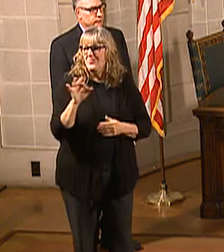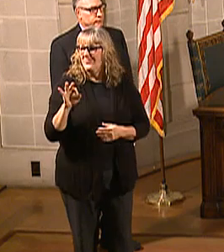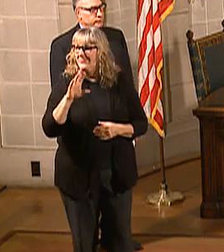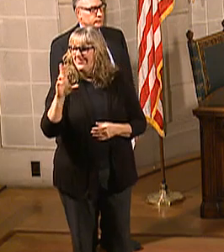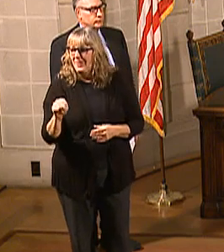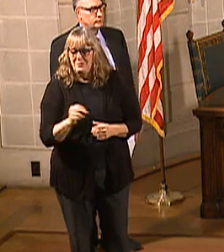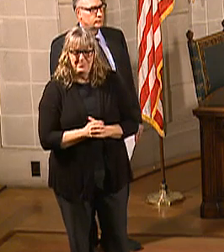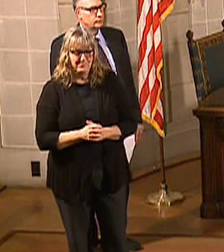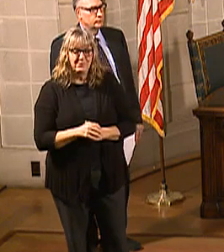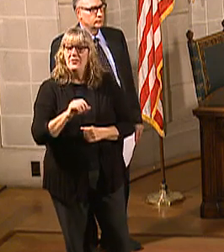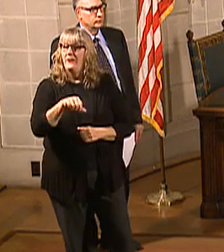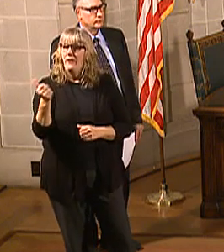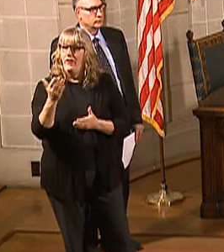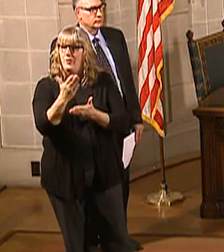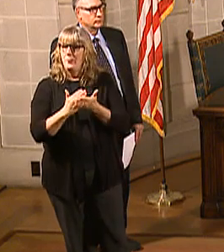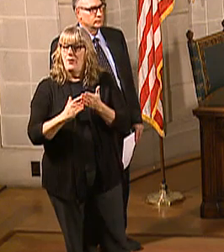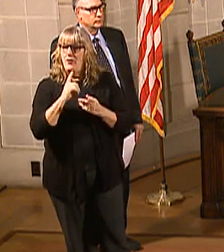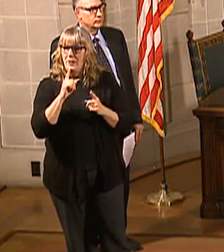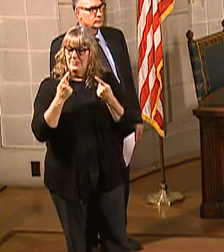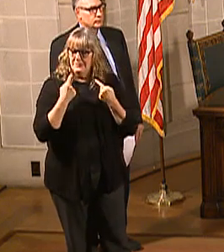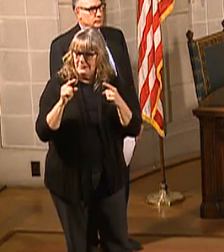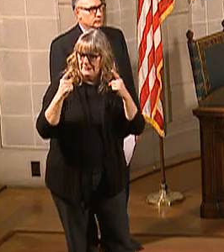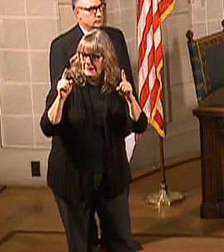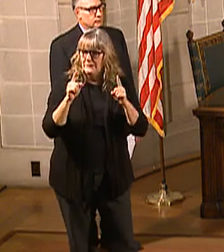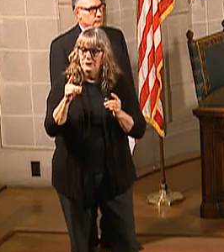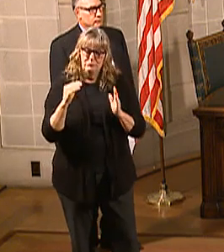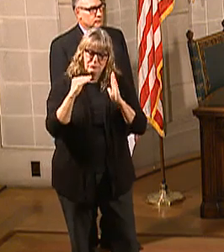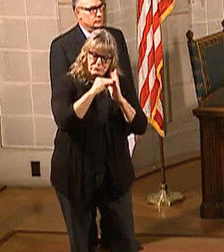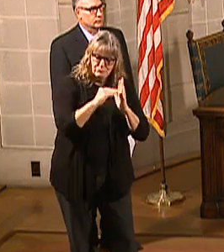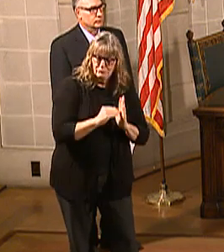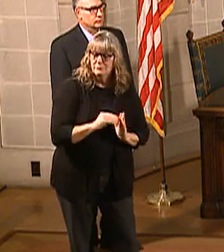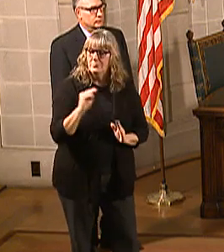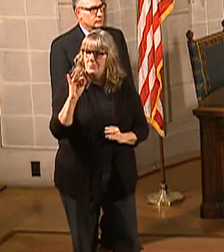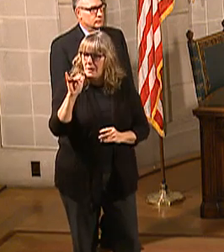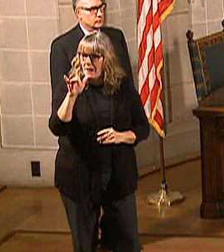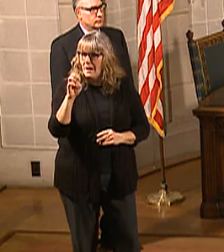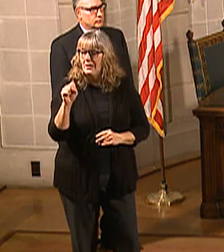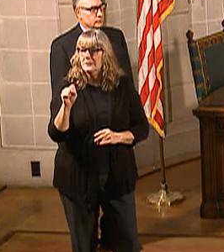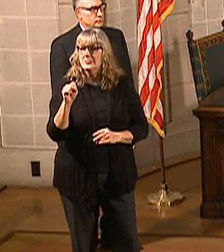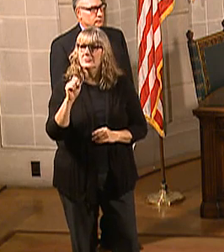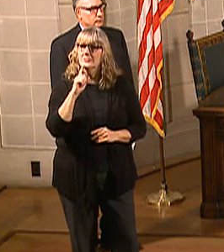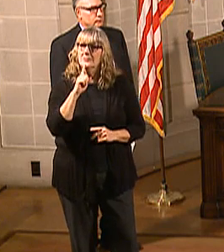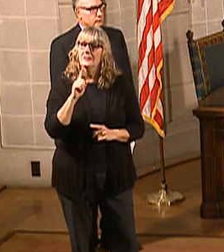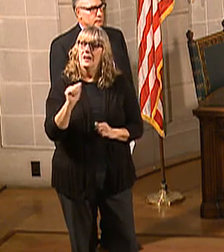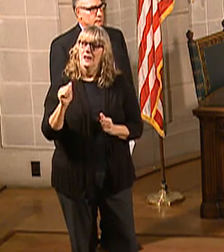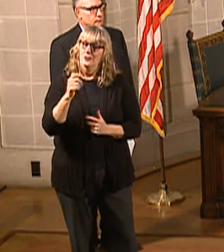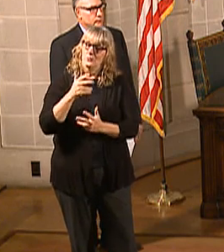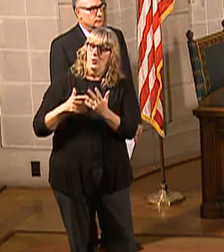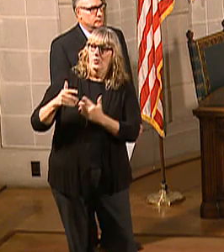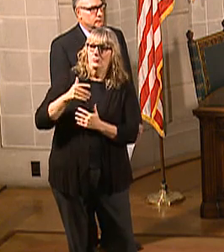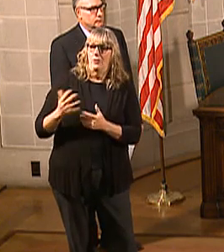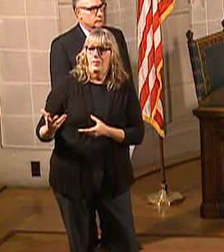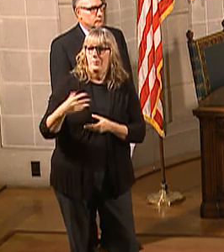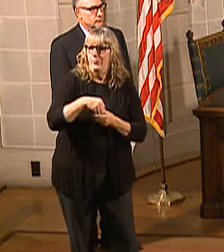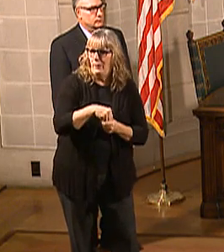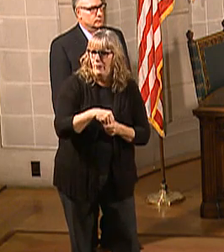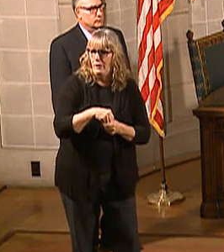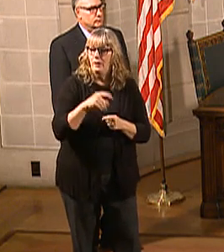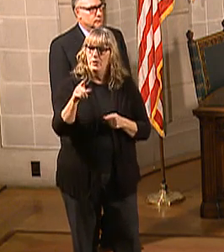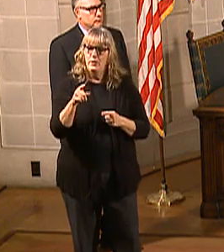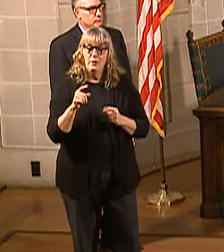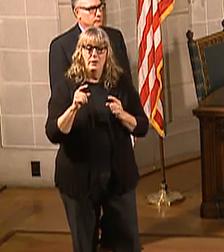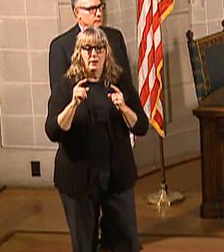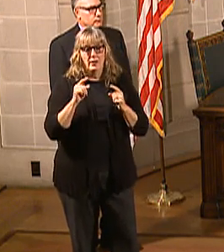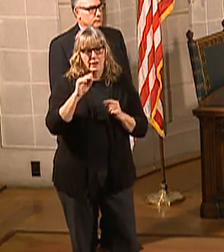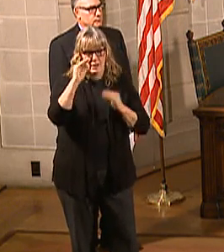other component that really makes the program successful as you log miles is that there's a social component. If you move down